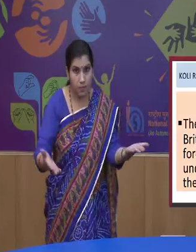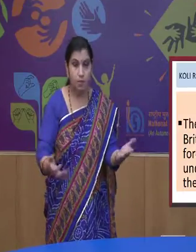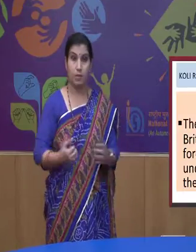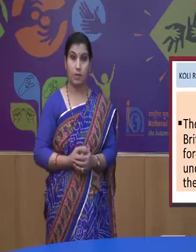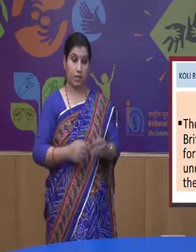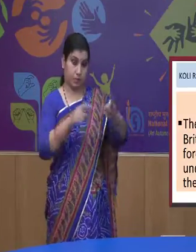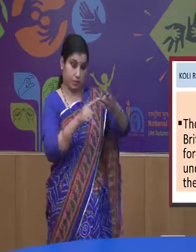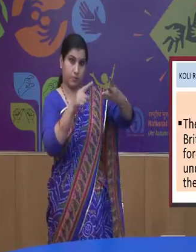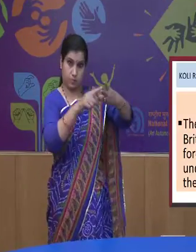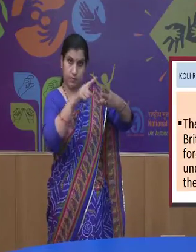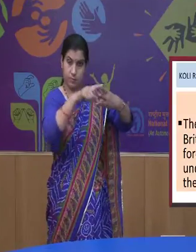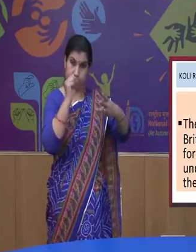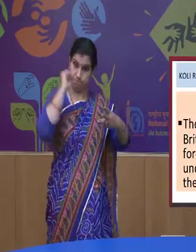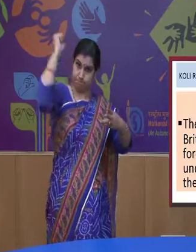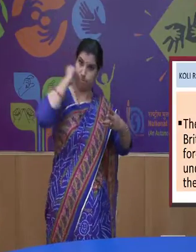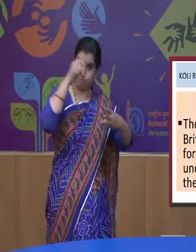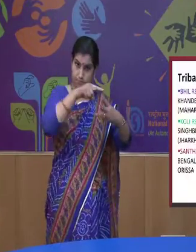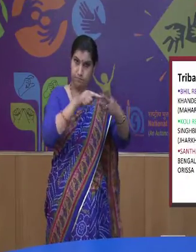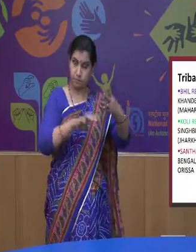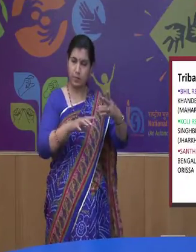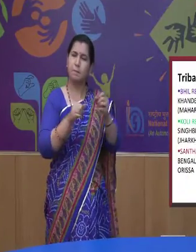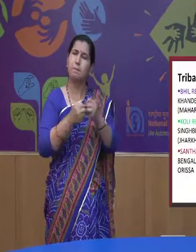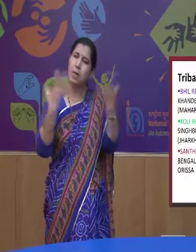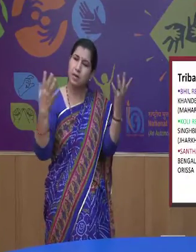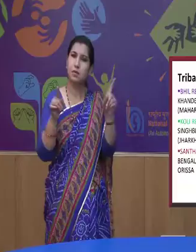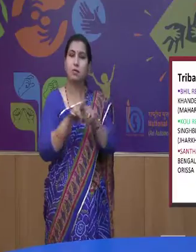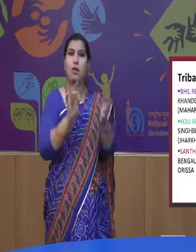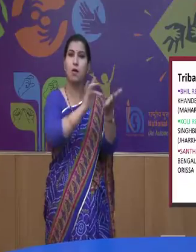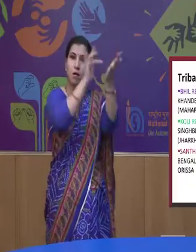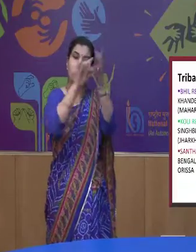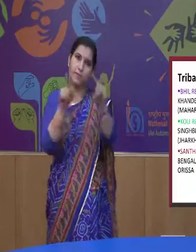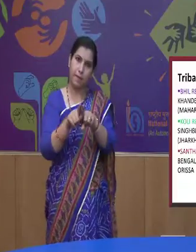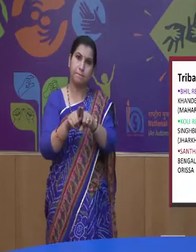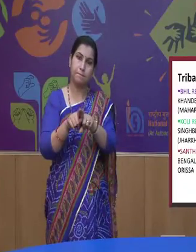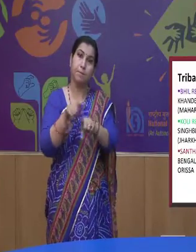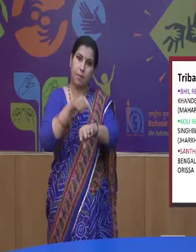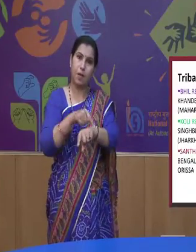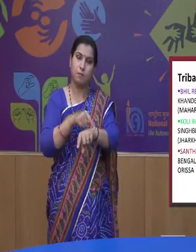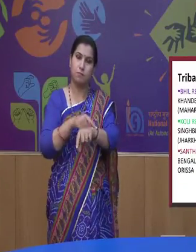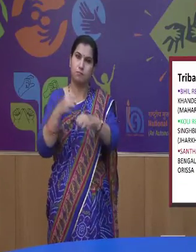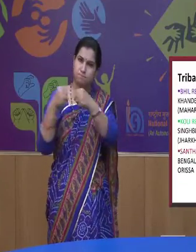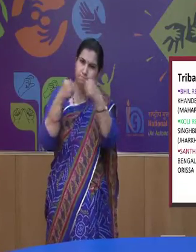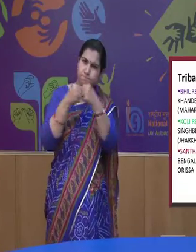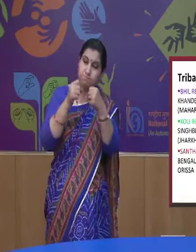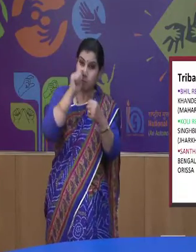besides these revolts, many other tribes also revolted against the British.